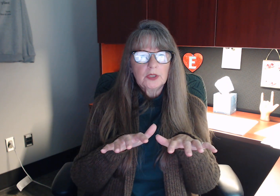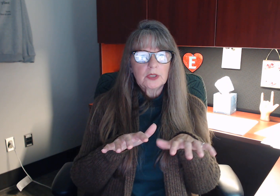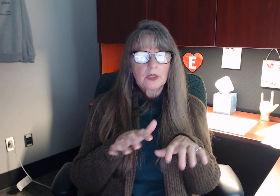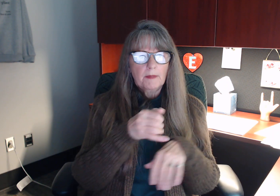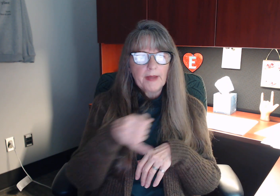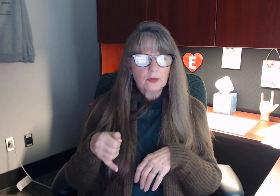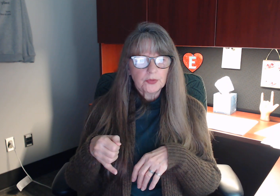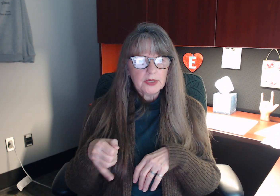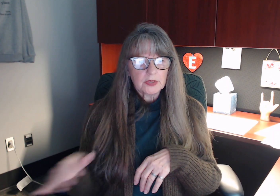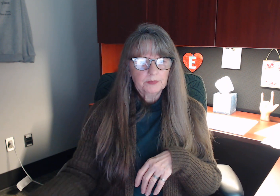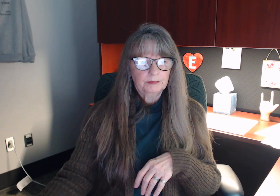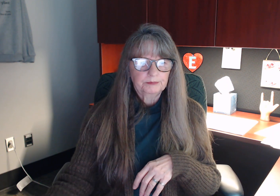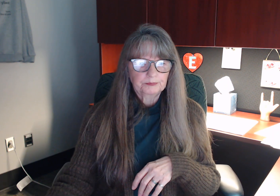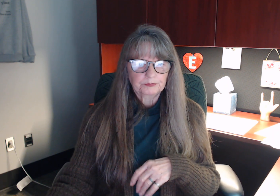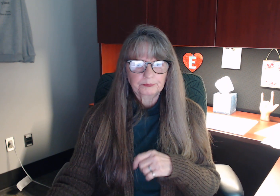convergent boundaries.